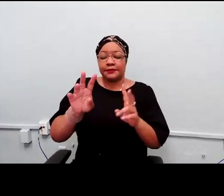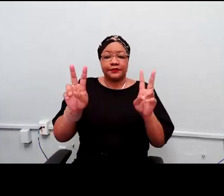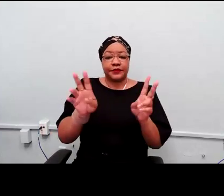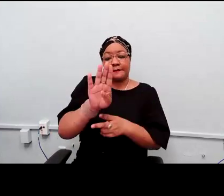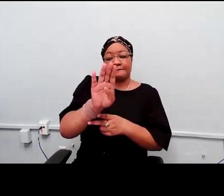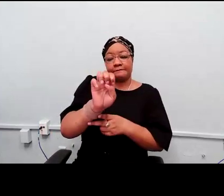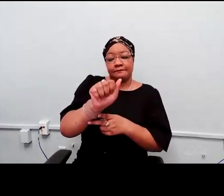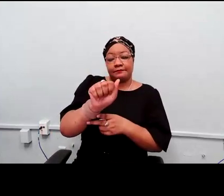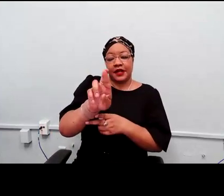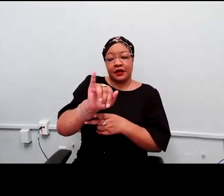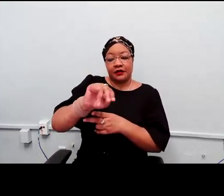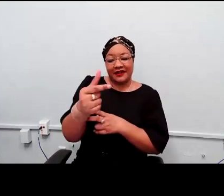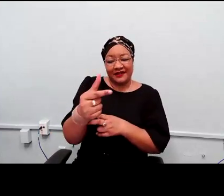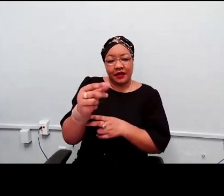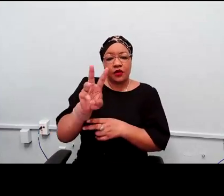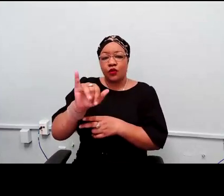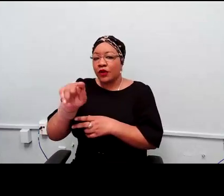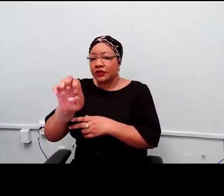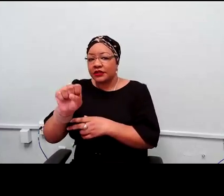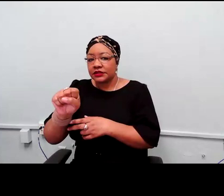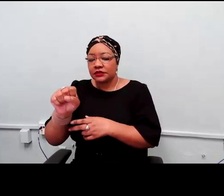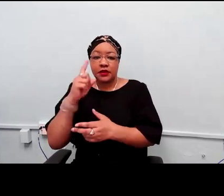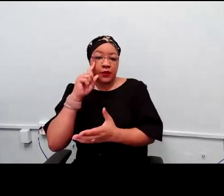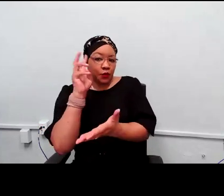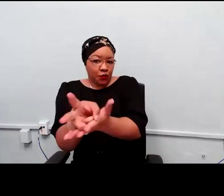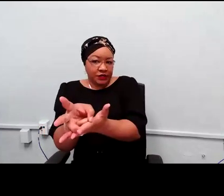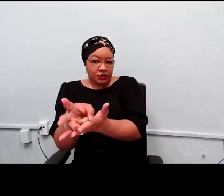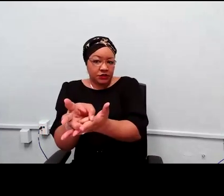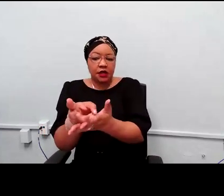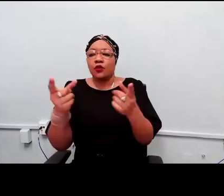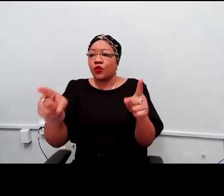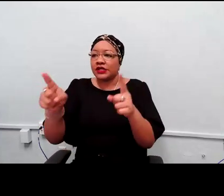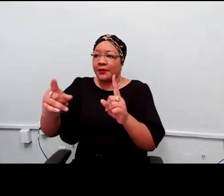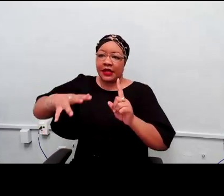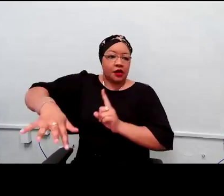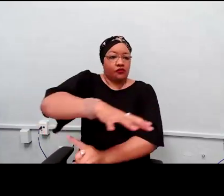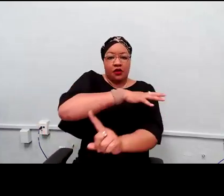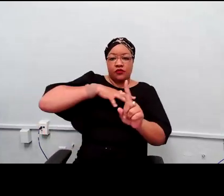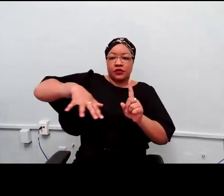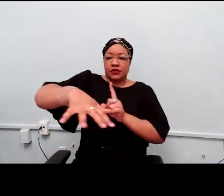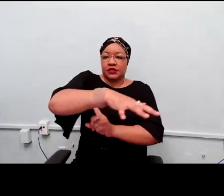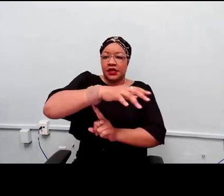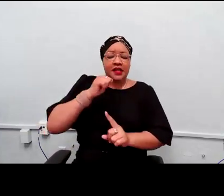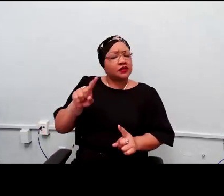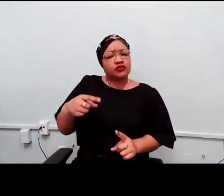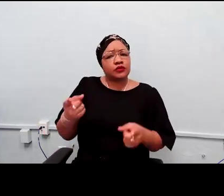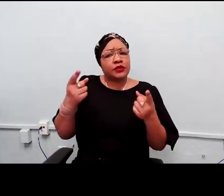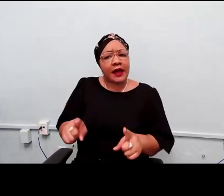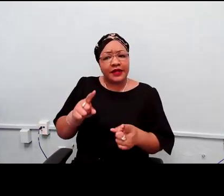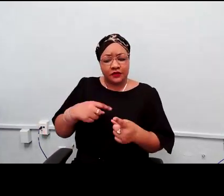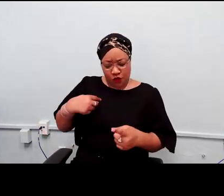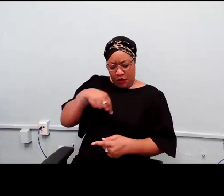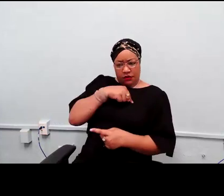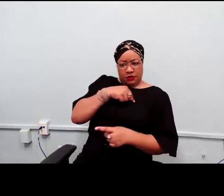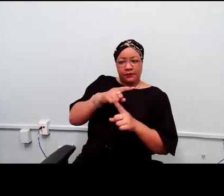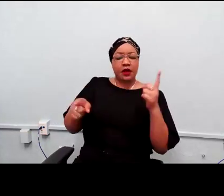witness to social injustice, bearing witness to what is going on around us, not just to what is happening to us personally, but what